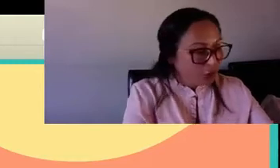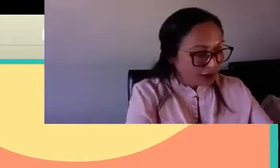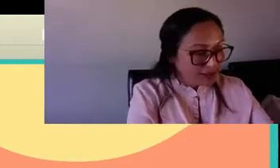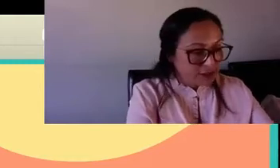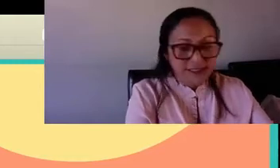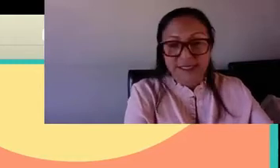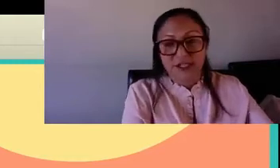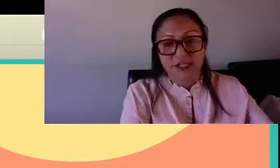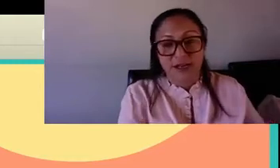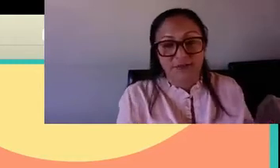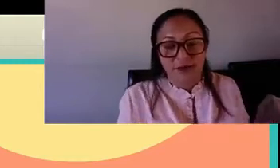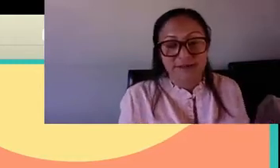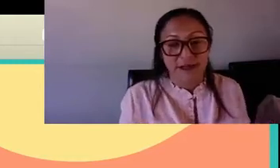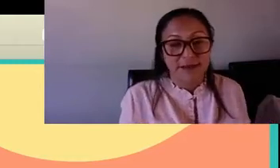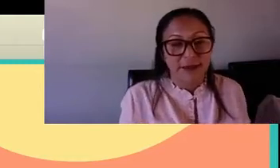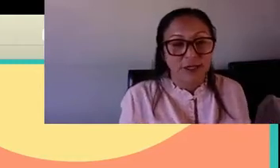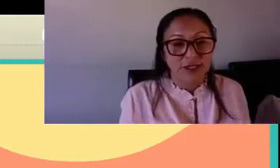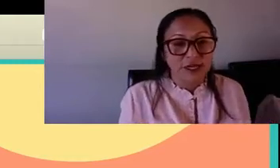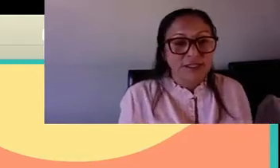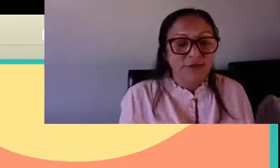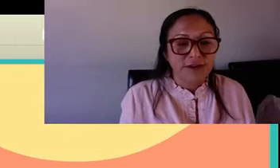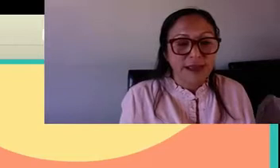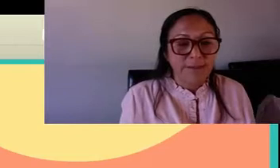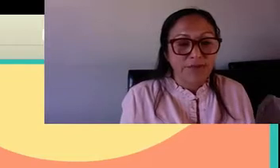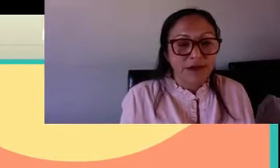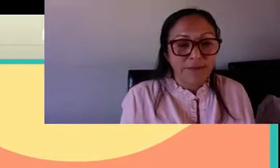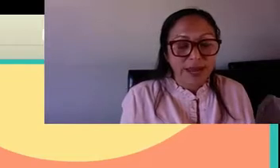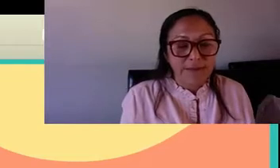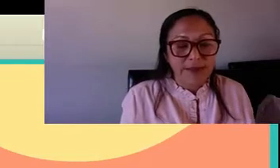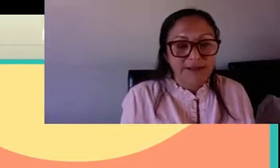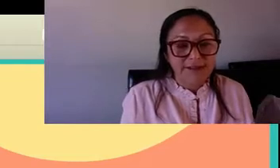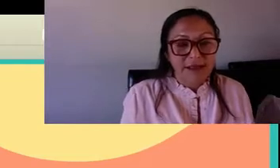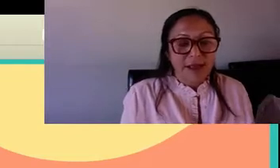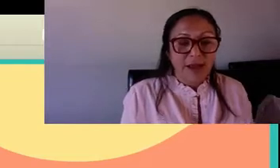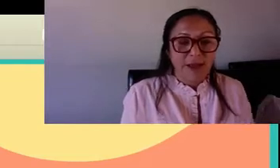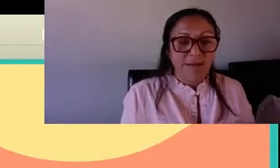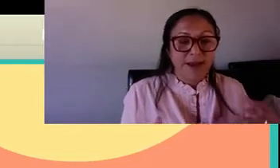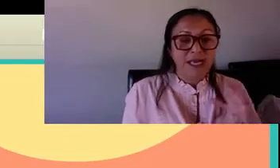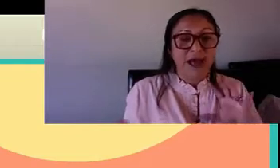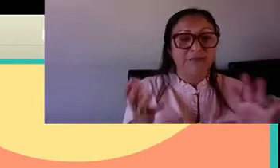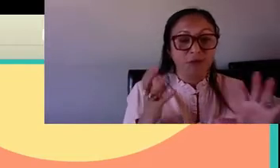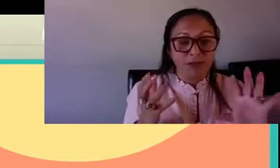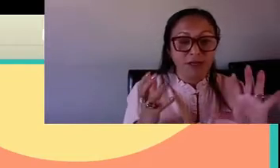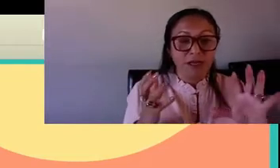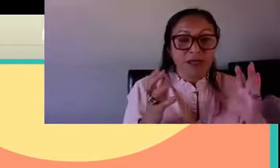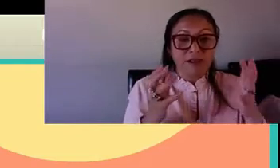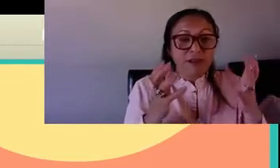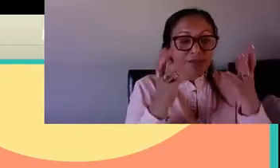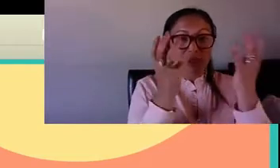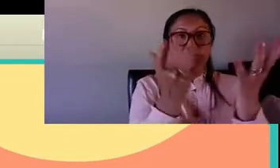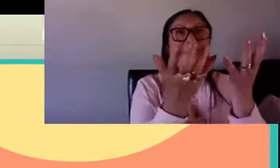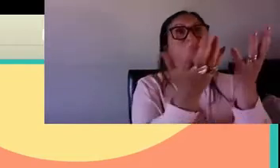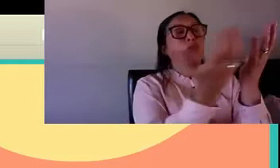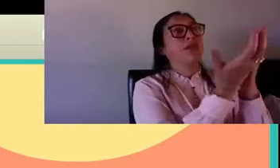you want to start to teach as far as sign language. So for example, if you have a baby that's about to have their milk,